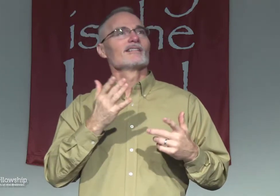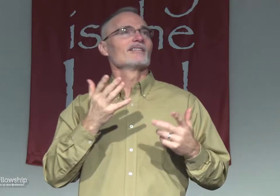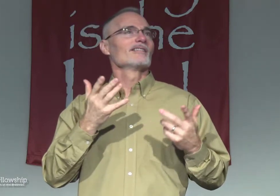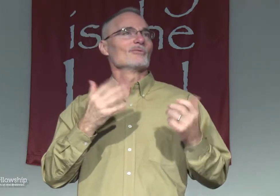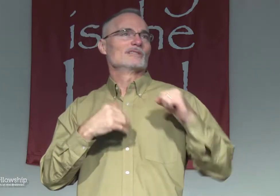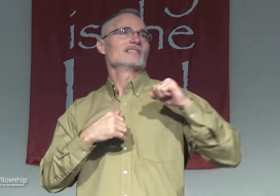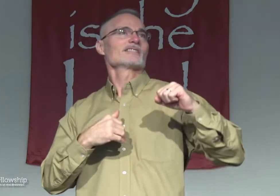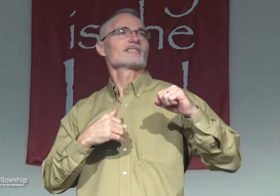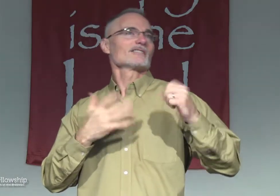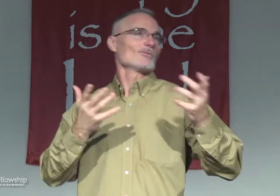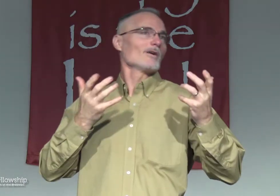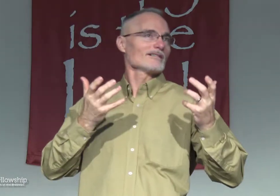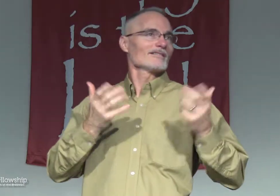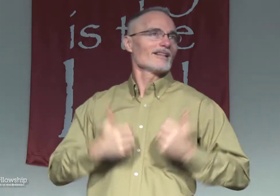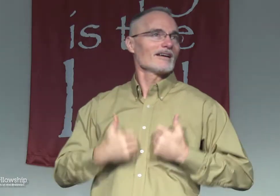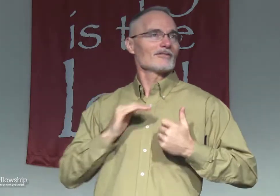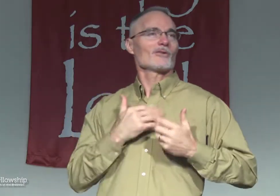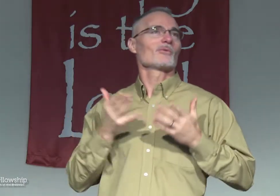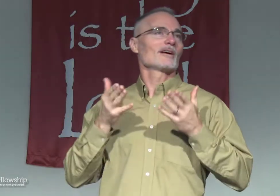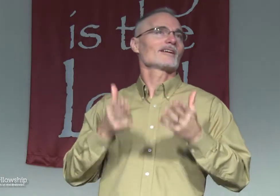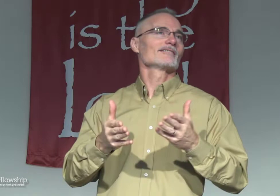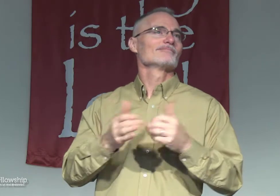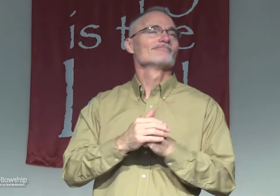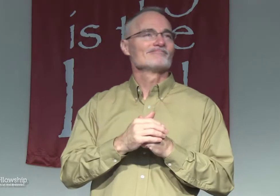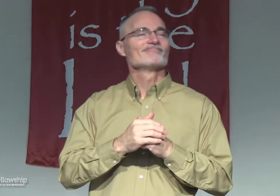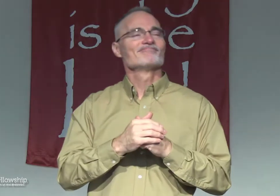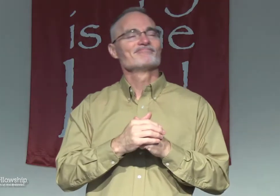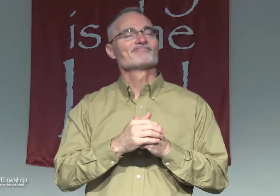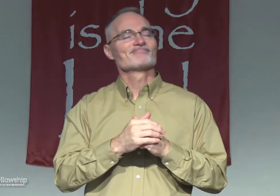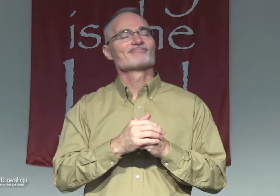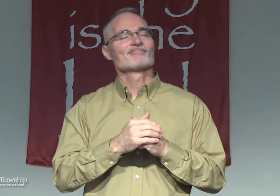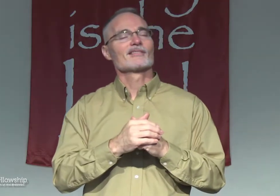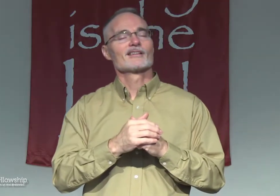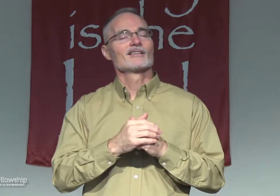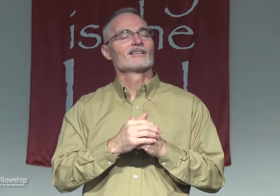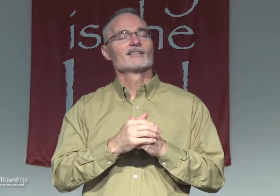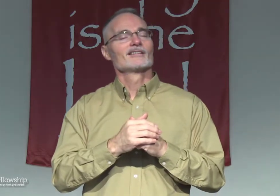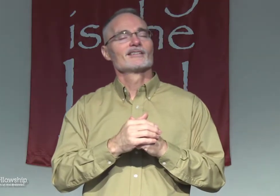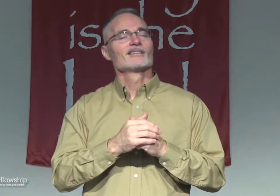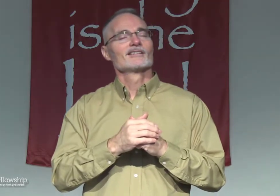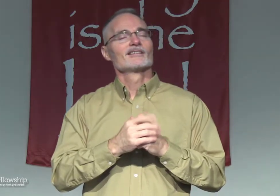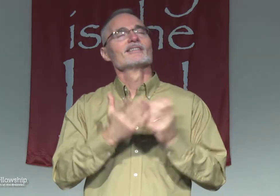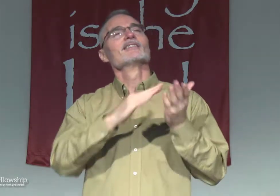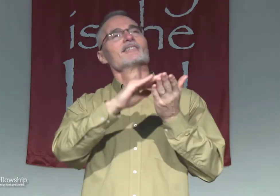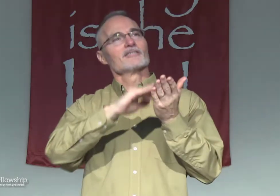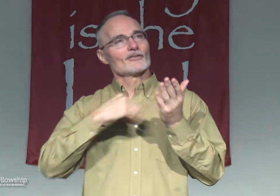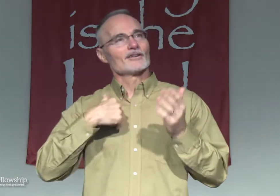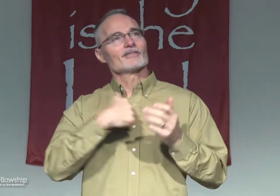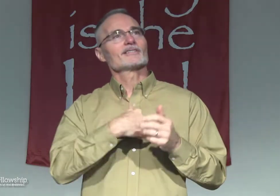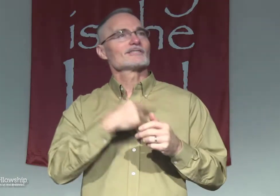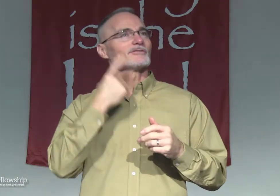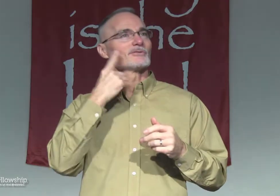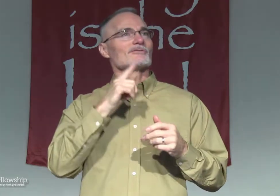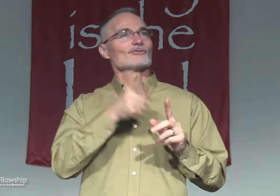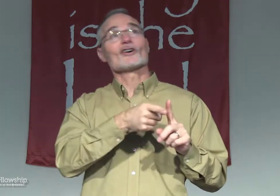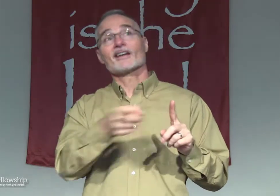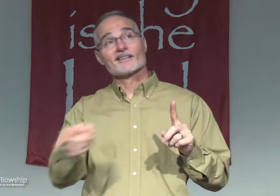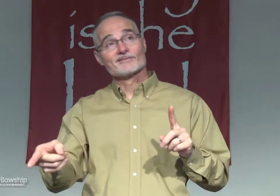nature will cause us to resist and still try and make life go our own way. And Lord, we ask